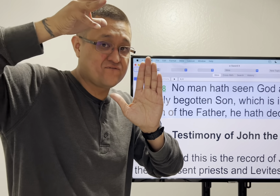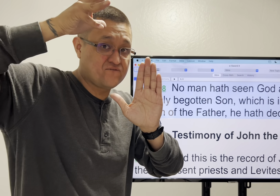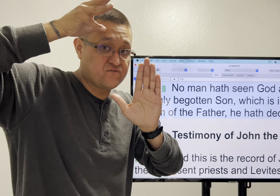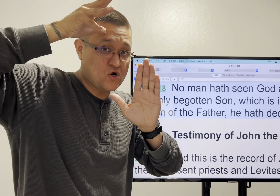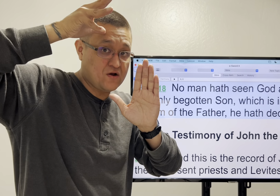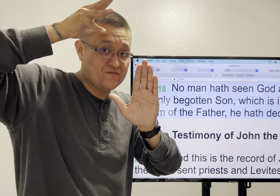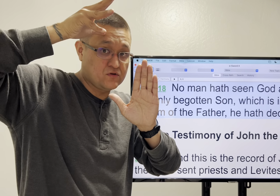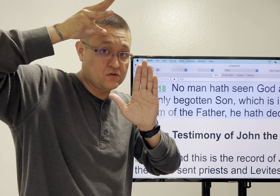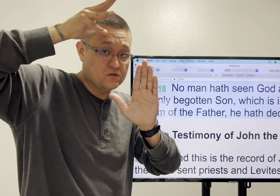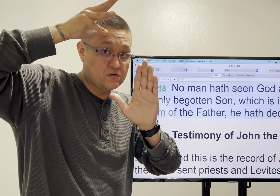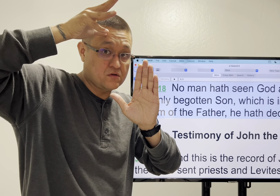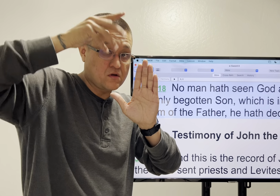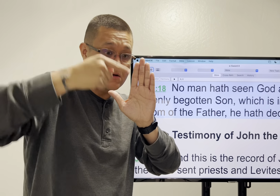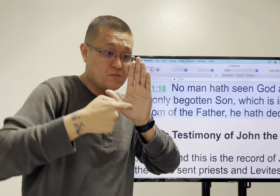of the Father.